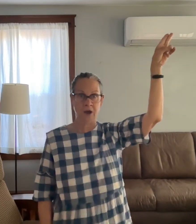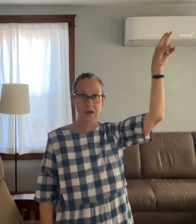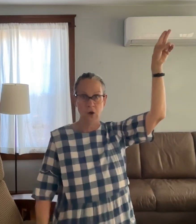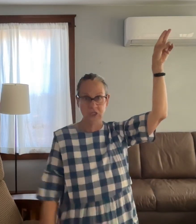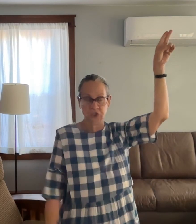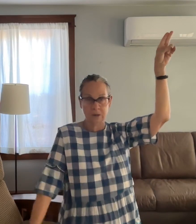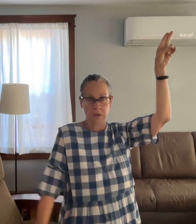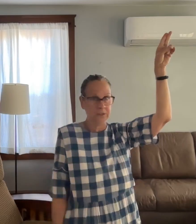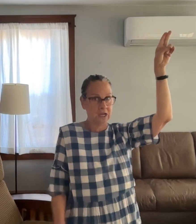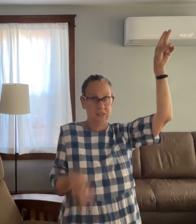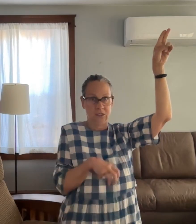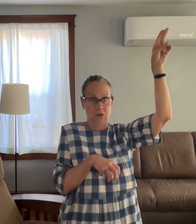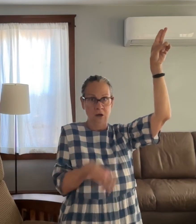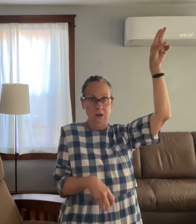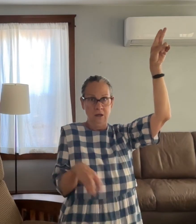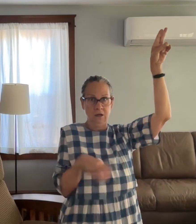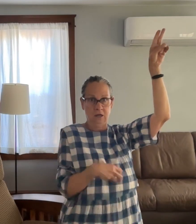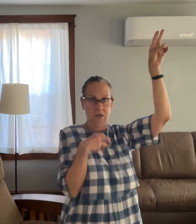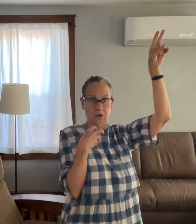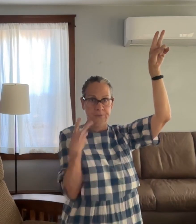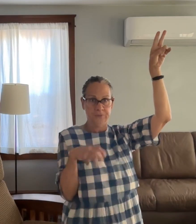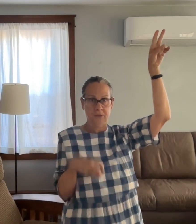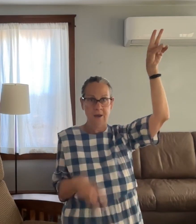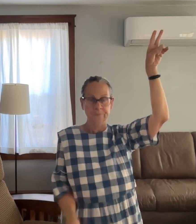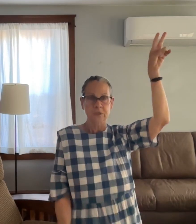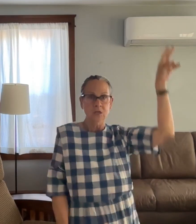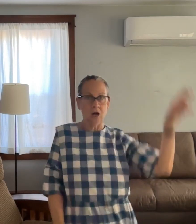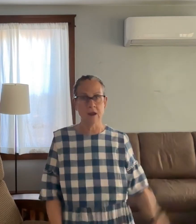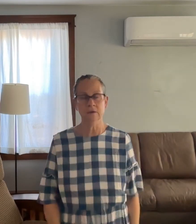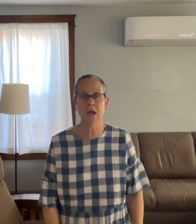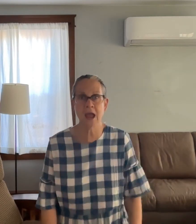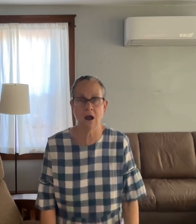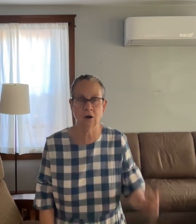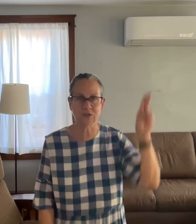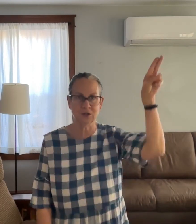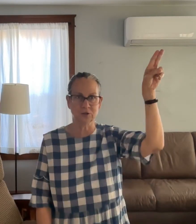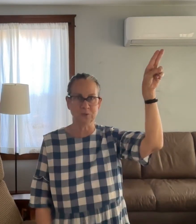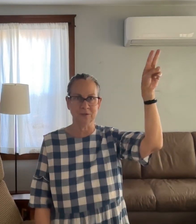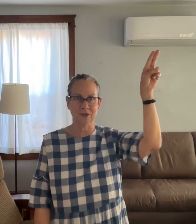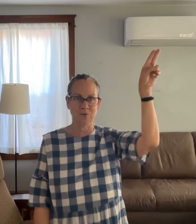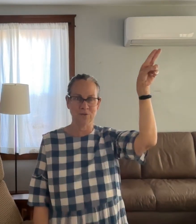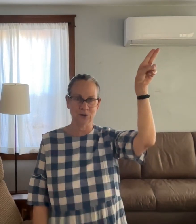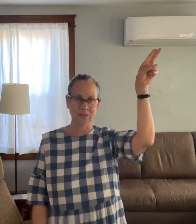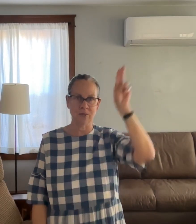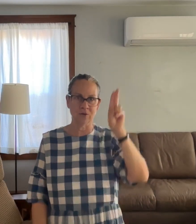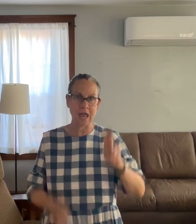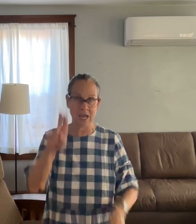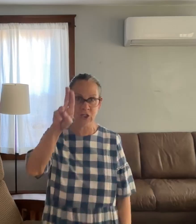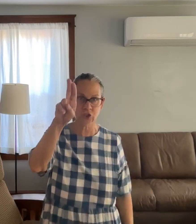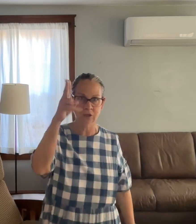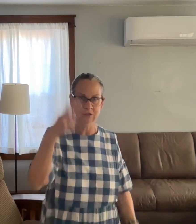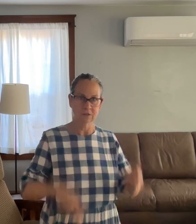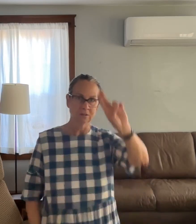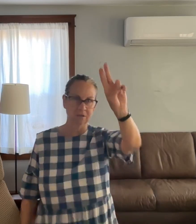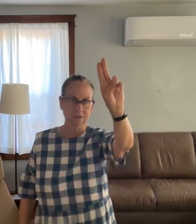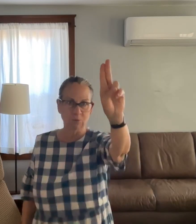And always check that this hand is here and not here. Okay. All right. Now, don't do peeps. Keep your fingers together. The H is with